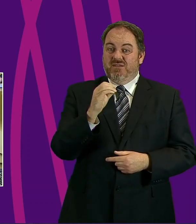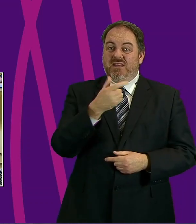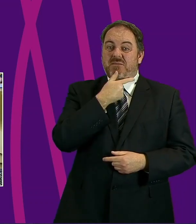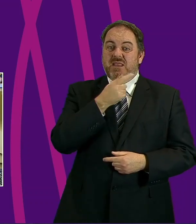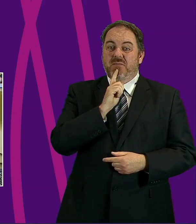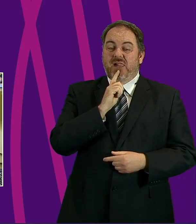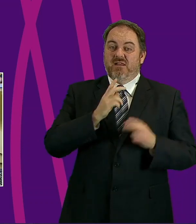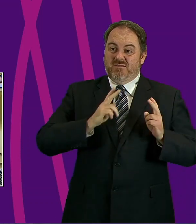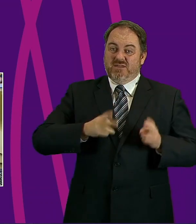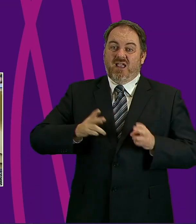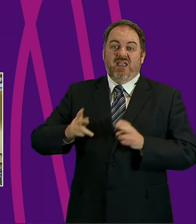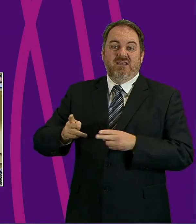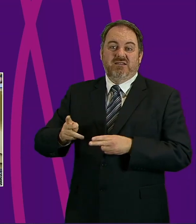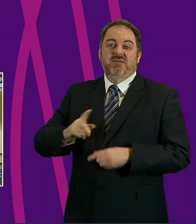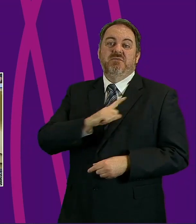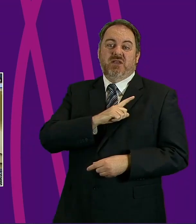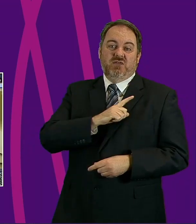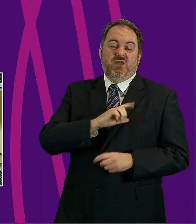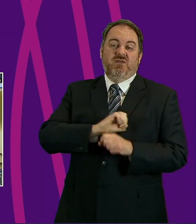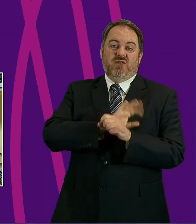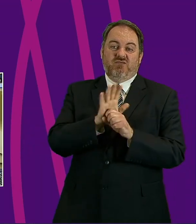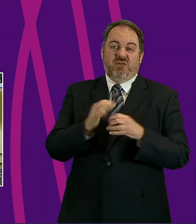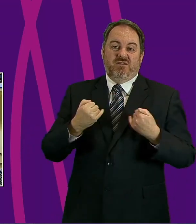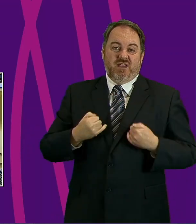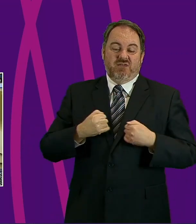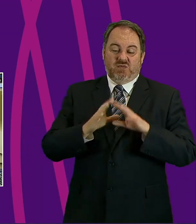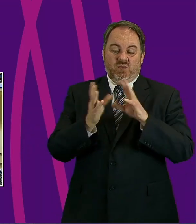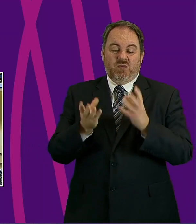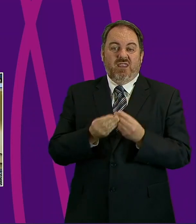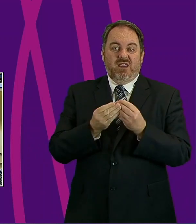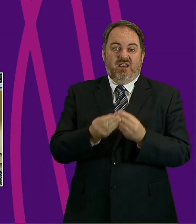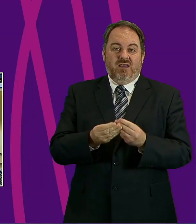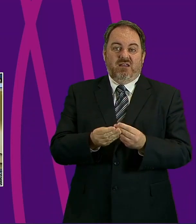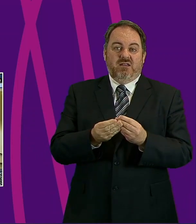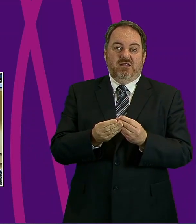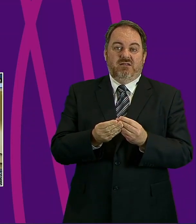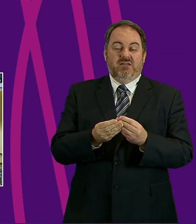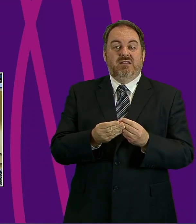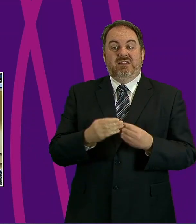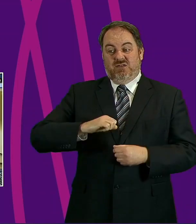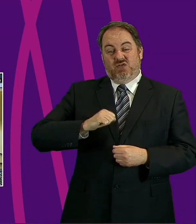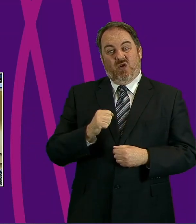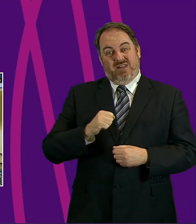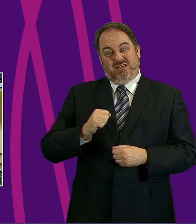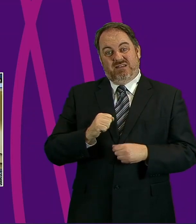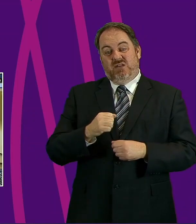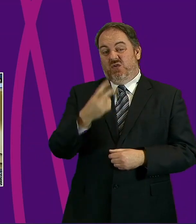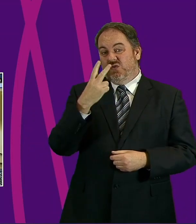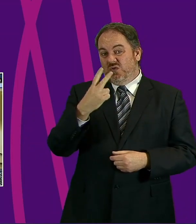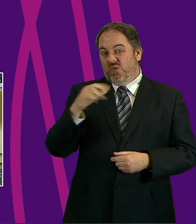who had been confirmed as having the virus. That takes the total number of deaths in Scotland under that measurement to